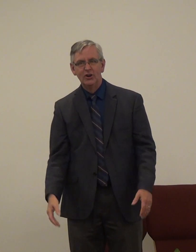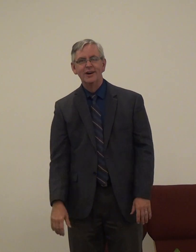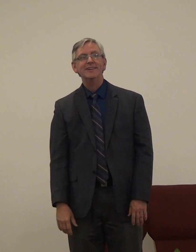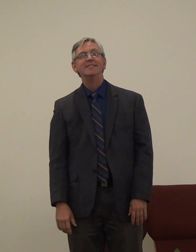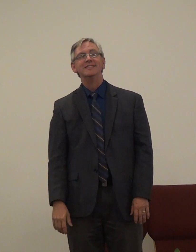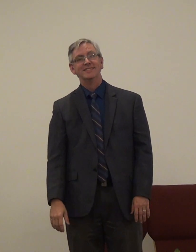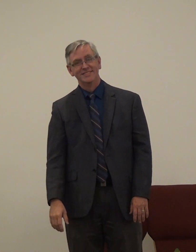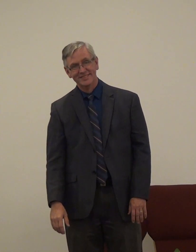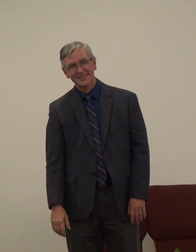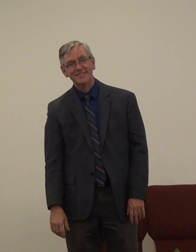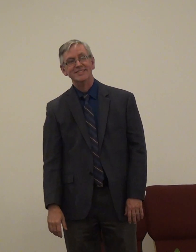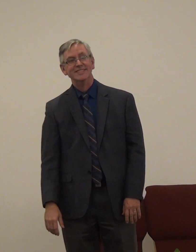here.